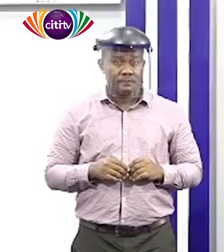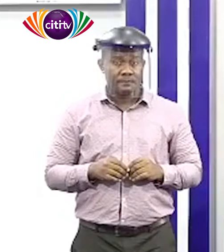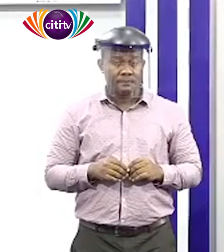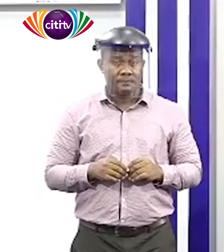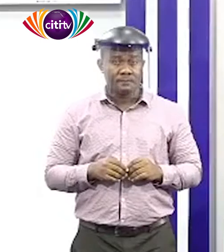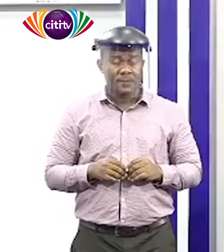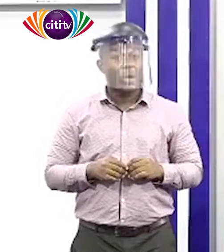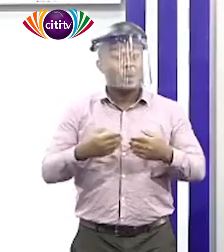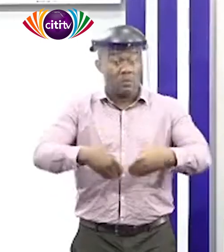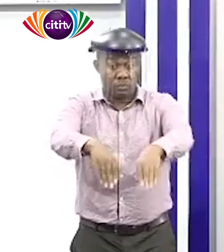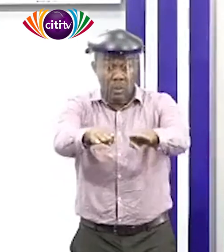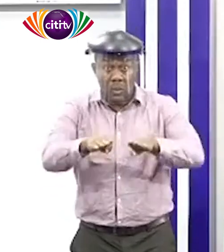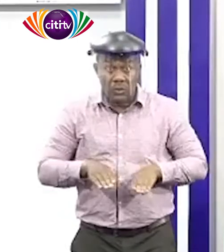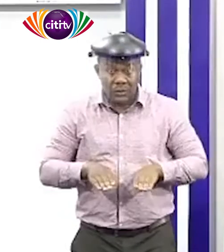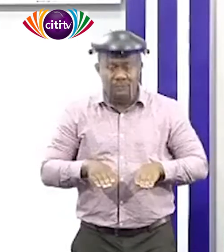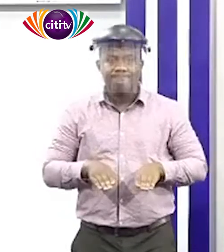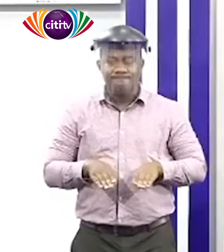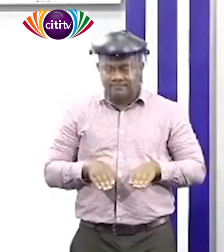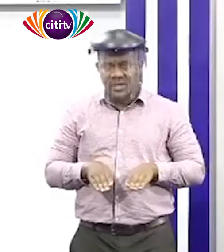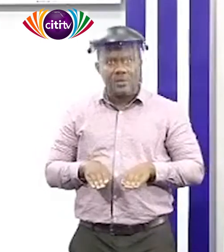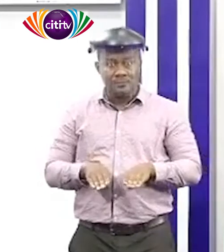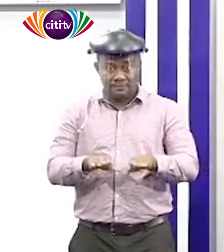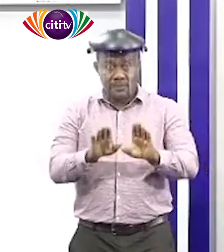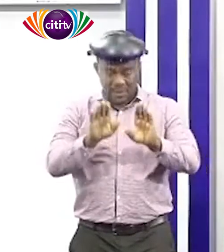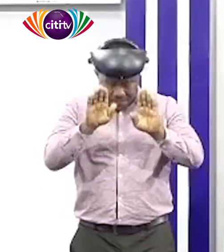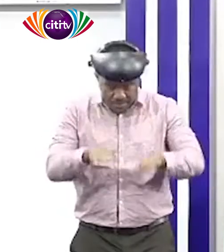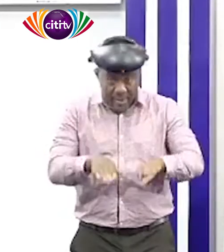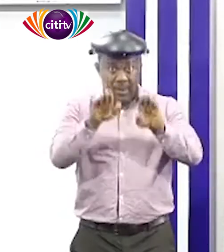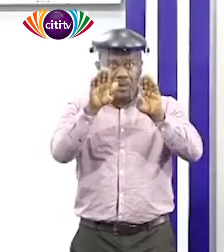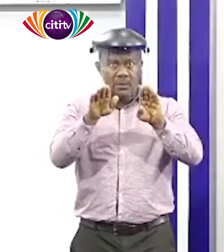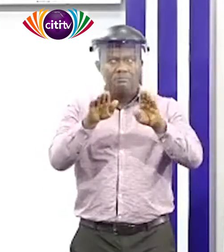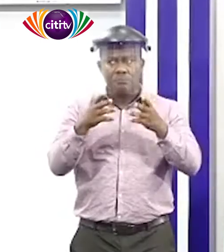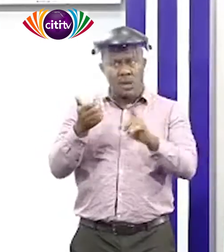disinfected mask provided by the mosque before and after use.